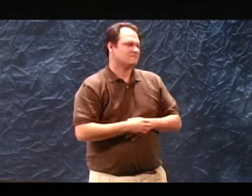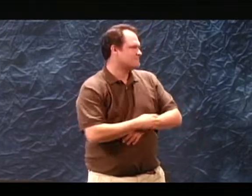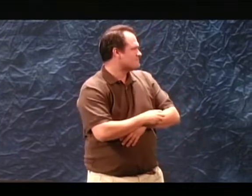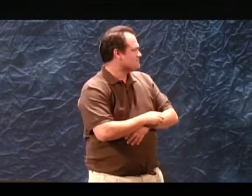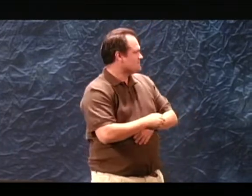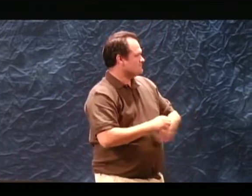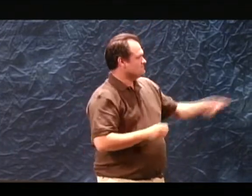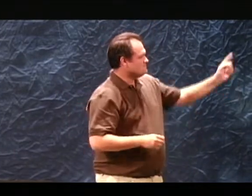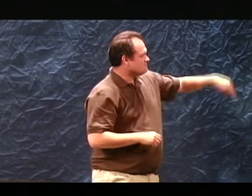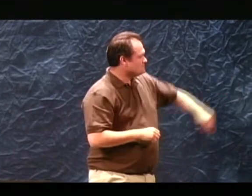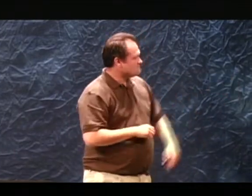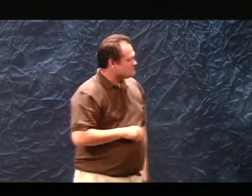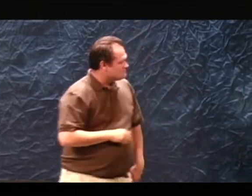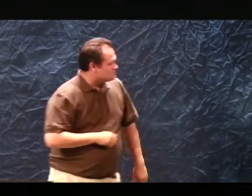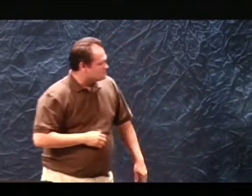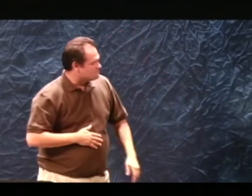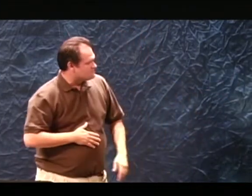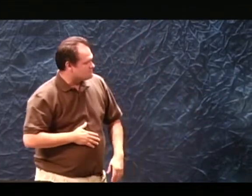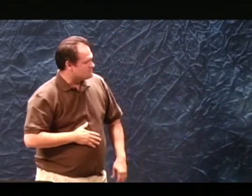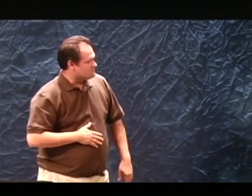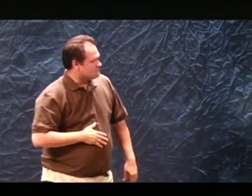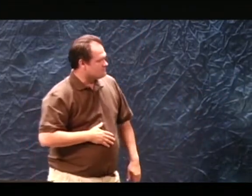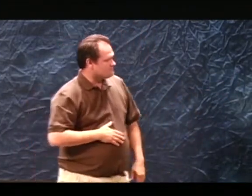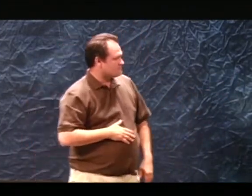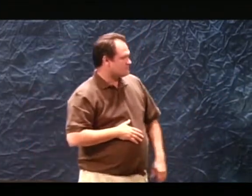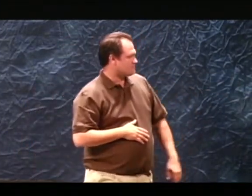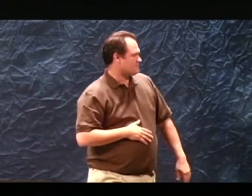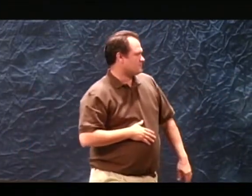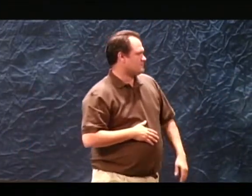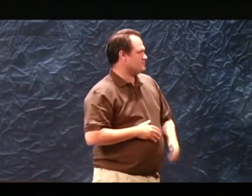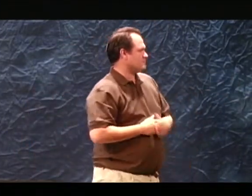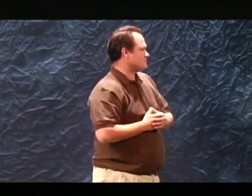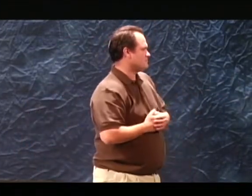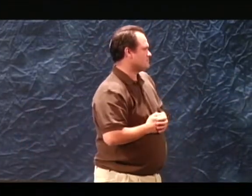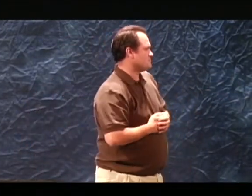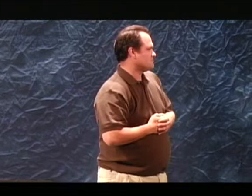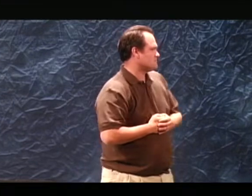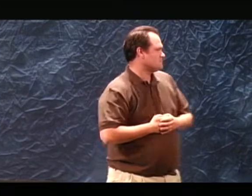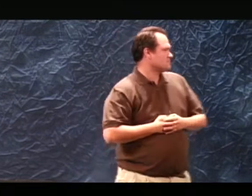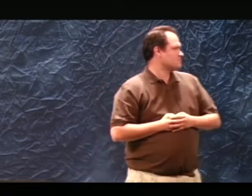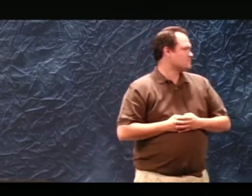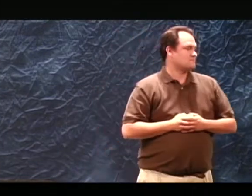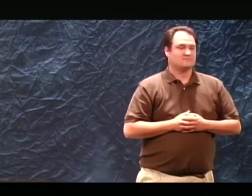pastors who feed you with the word of god together